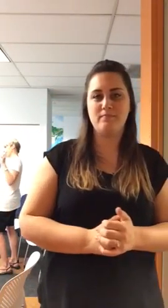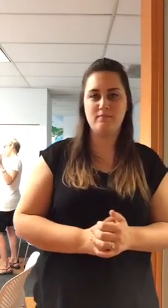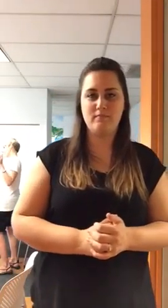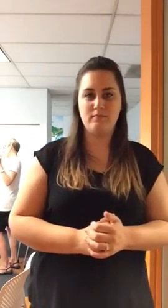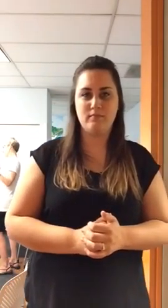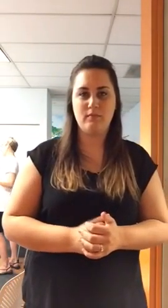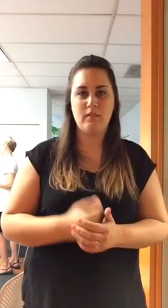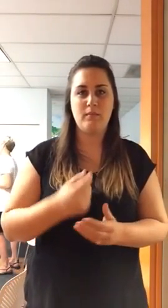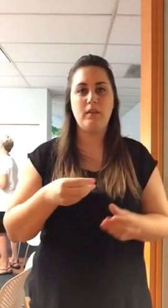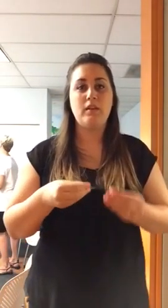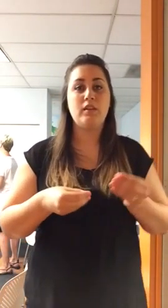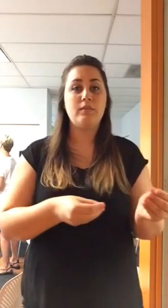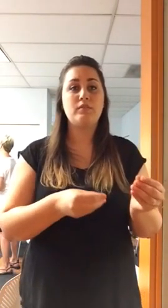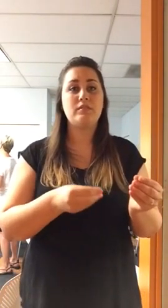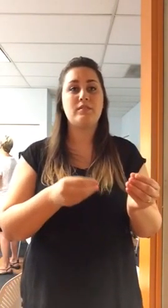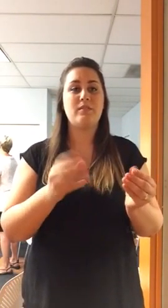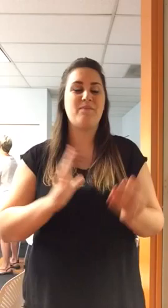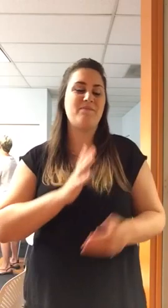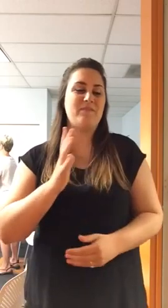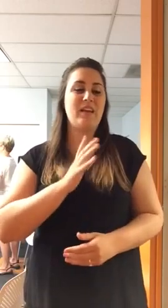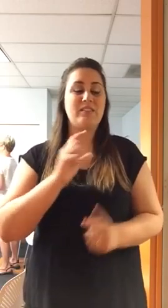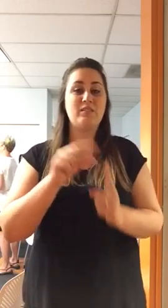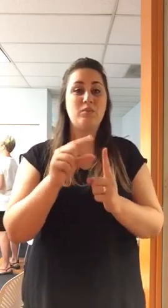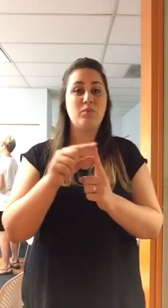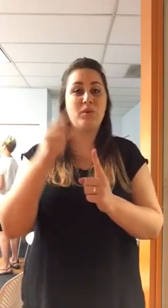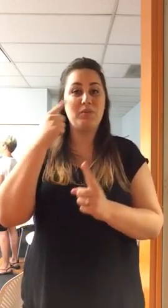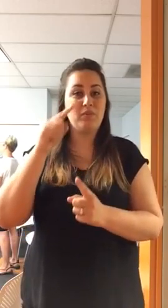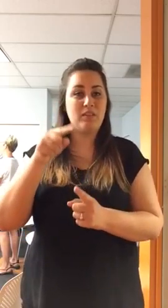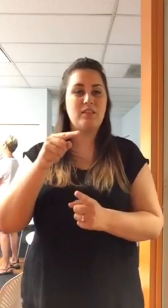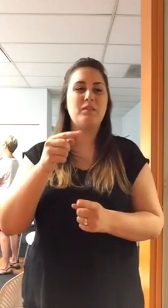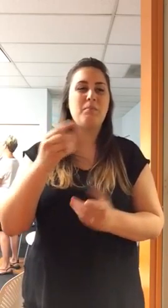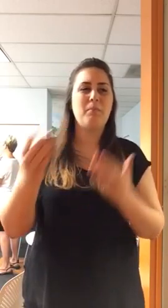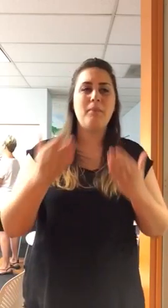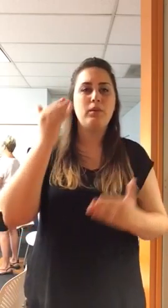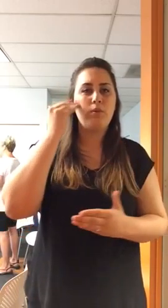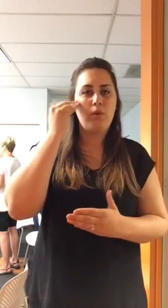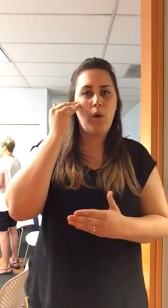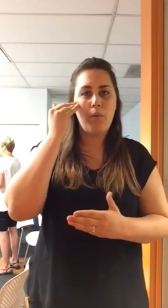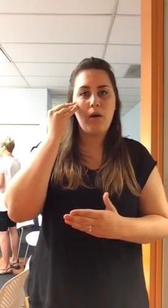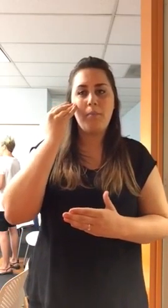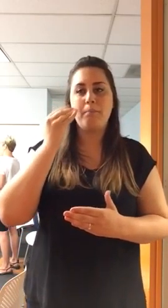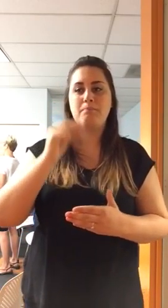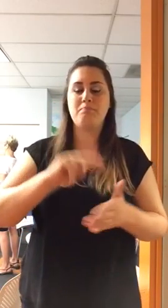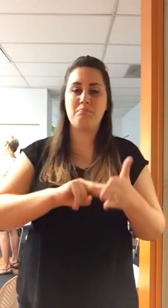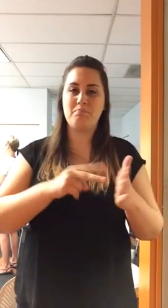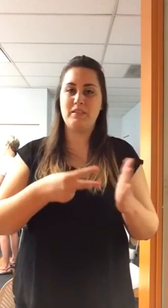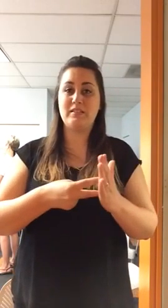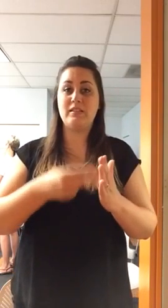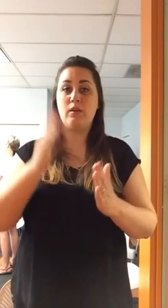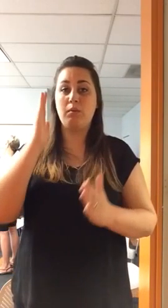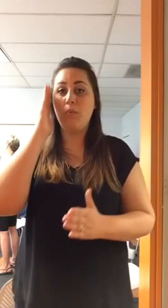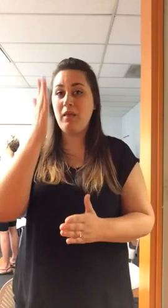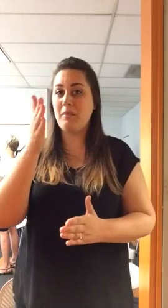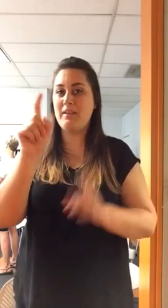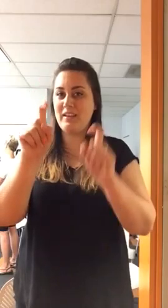And I'm going to give you some fancy terms for these things. And yeah, you should probably know these terms, which means that they might be on a test. You also might